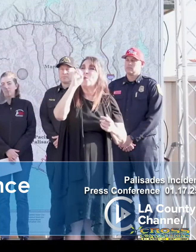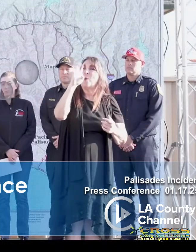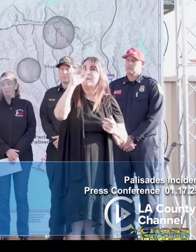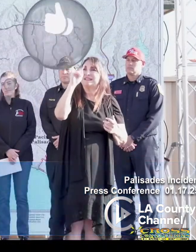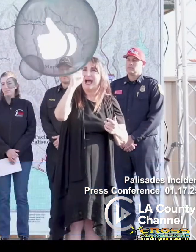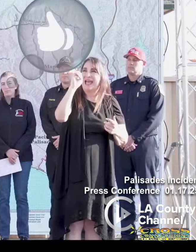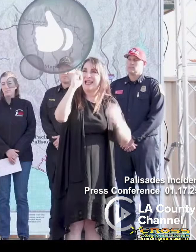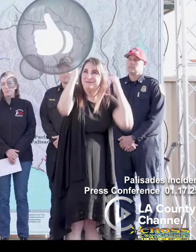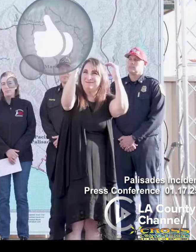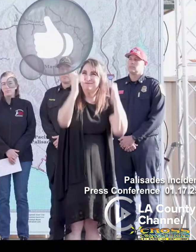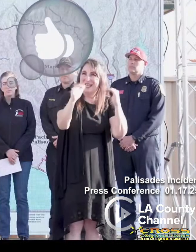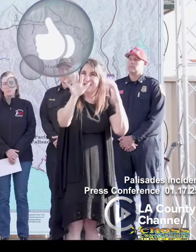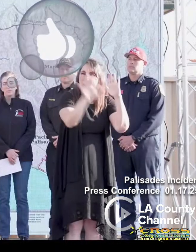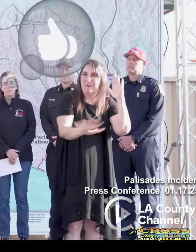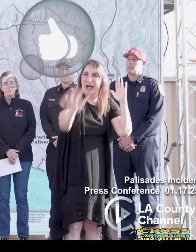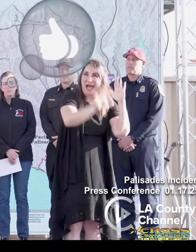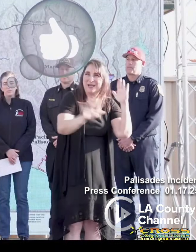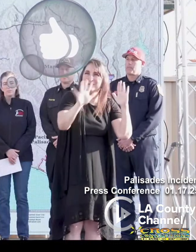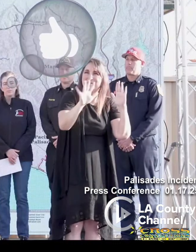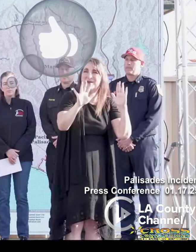here,